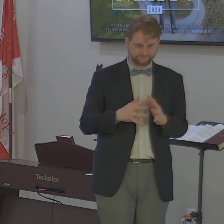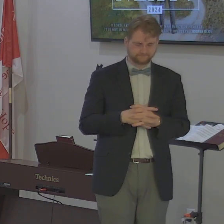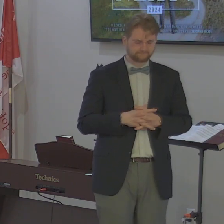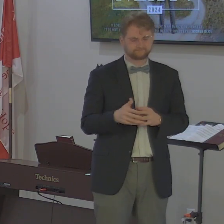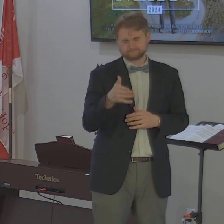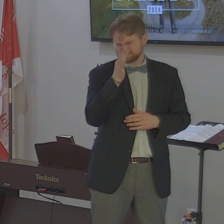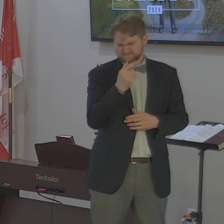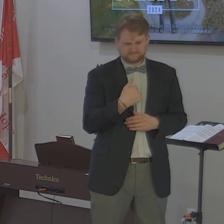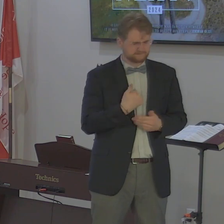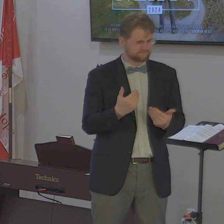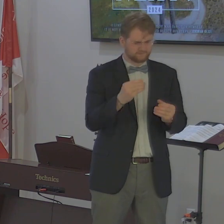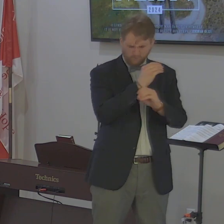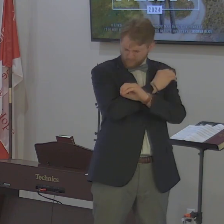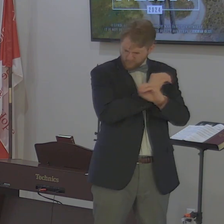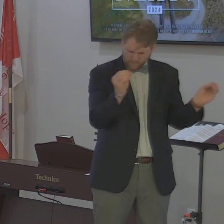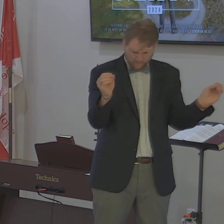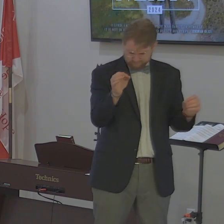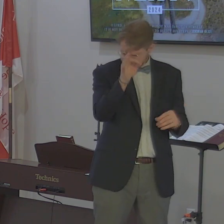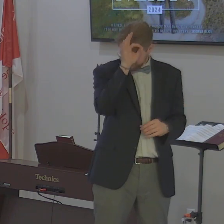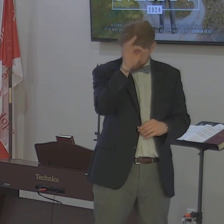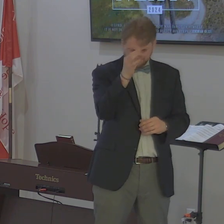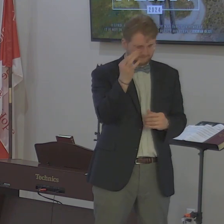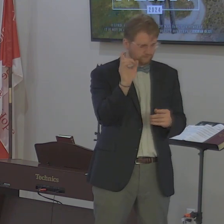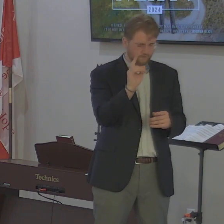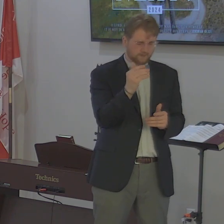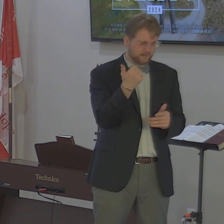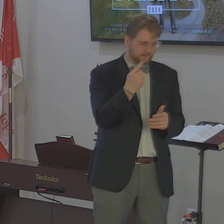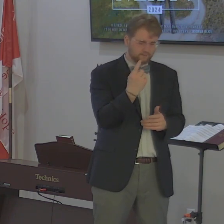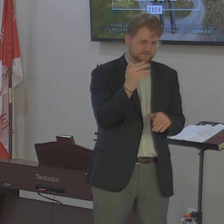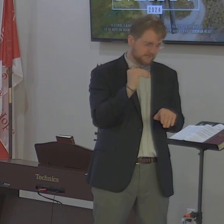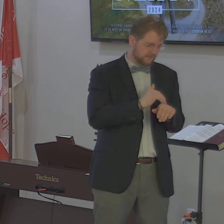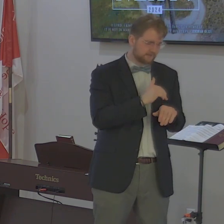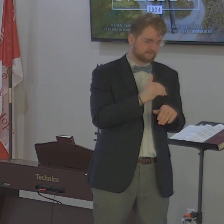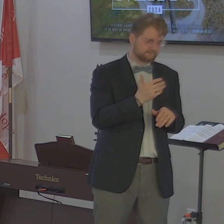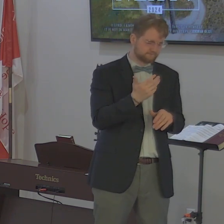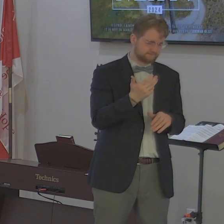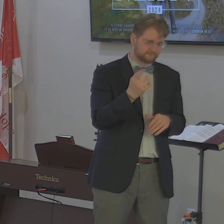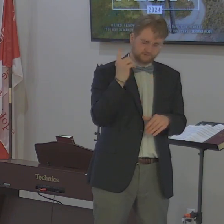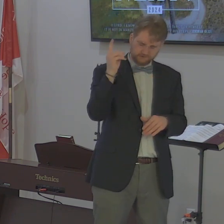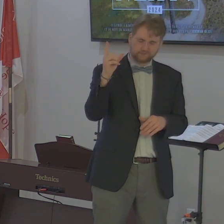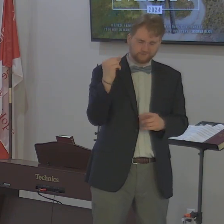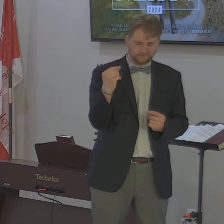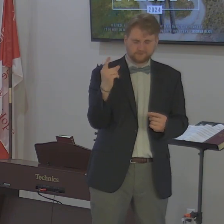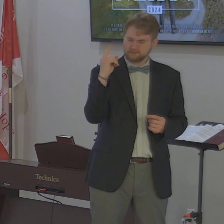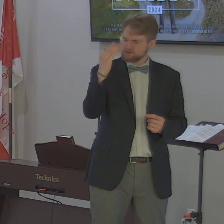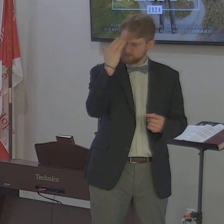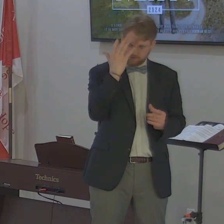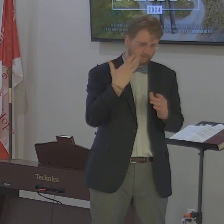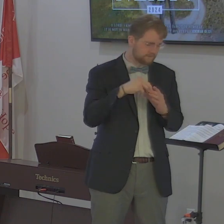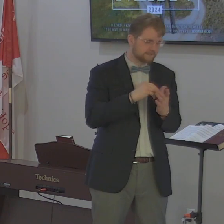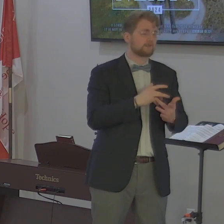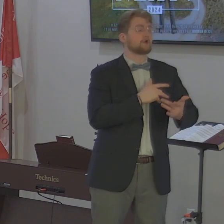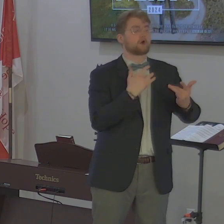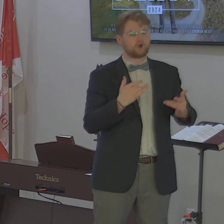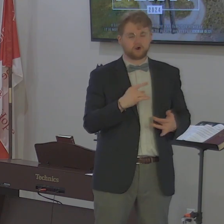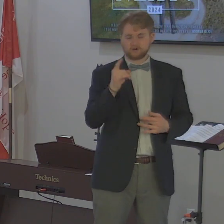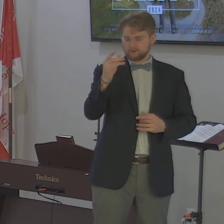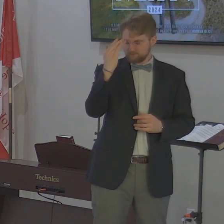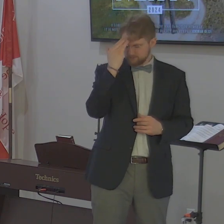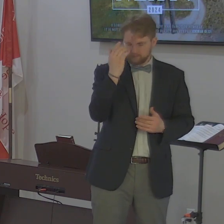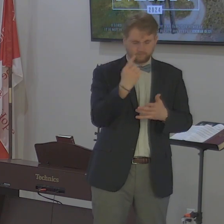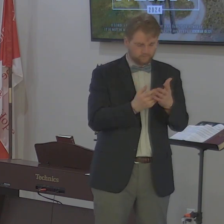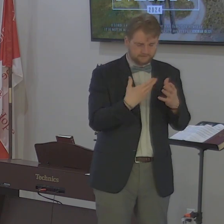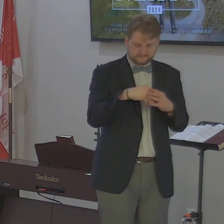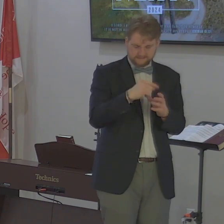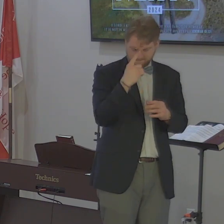God, I have no idea where anybody's at in this room. You do. You know what's in the heart. You know what's in the mind. You know who's